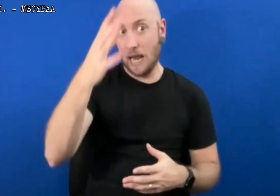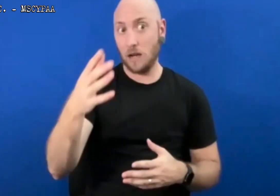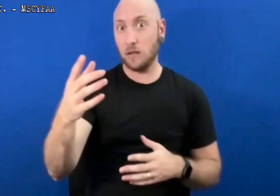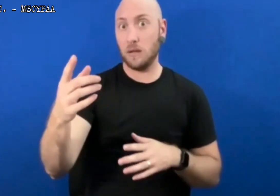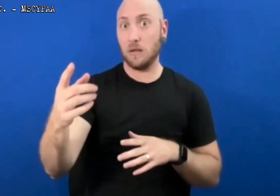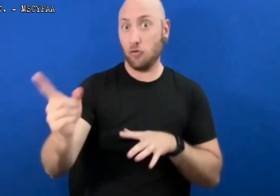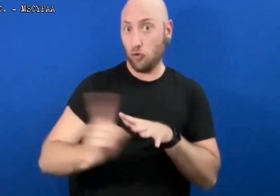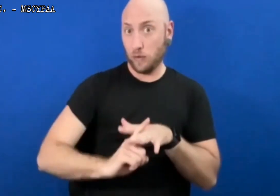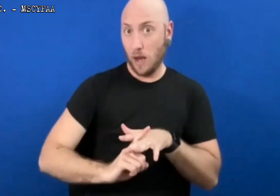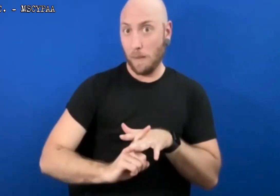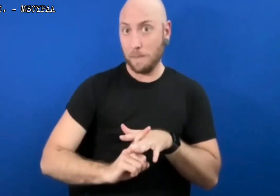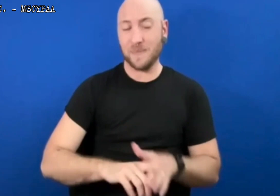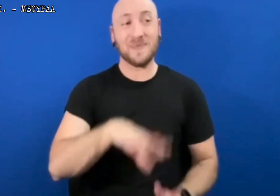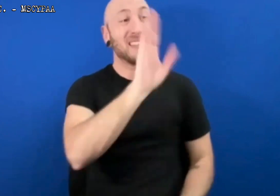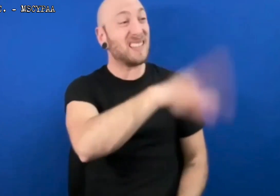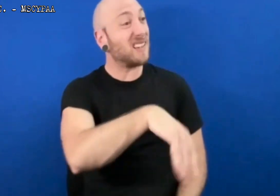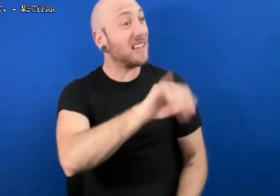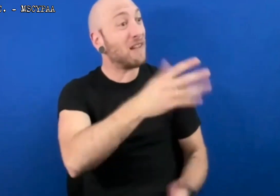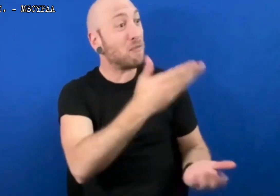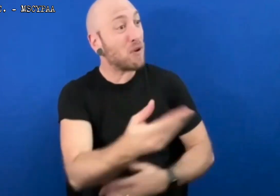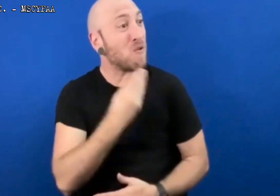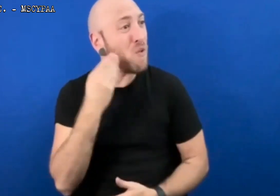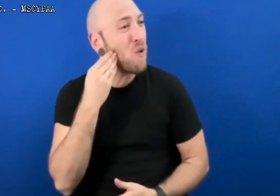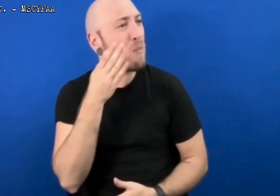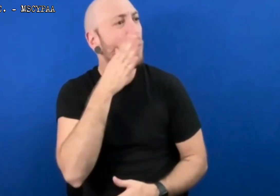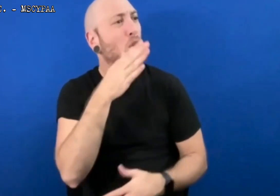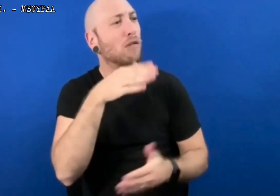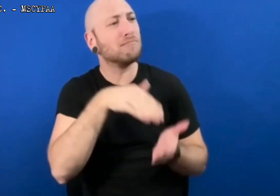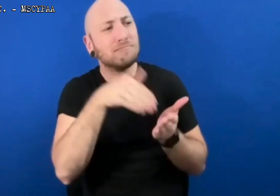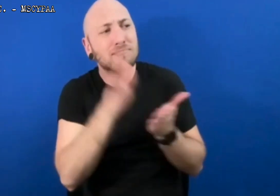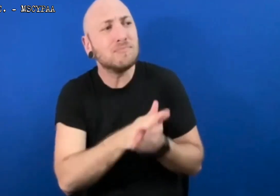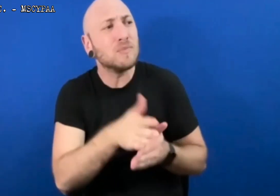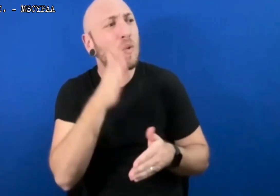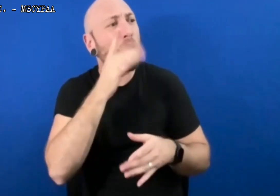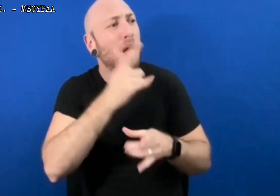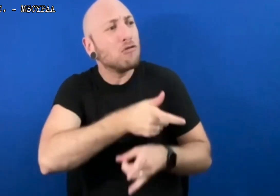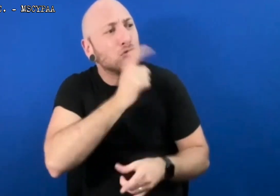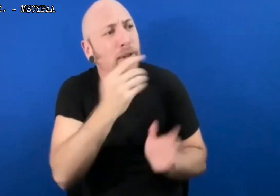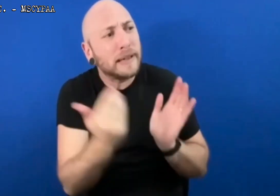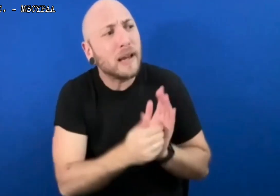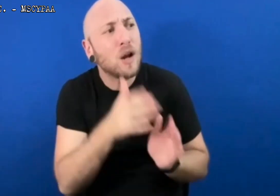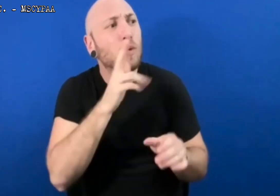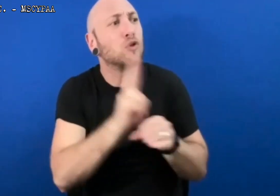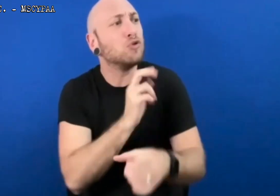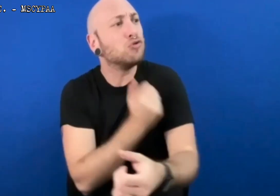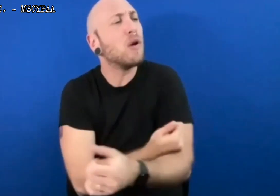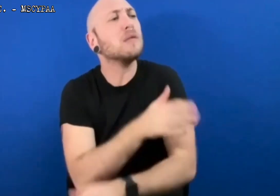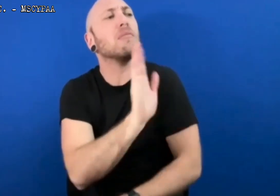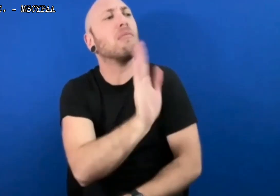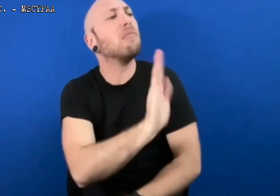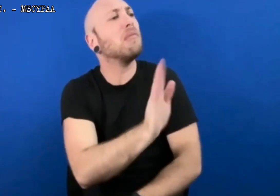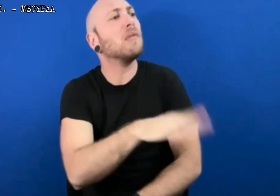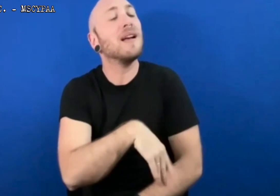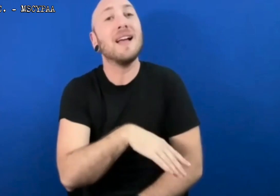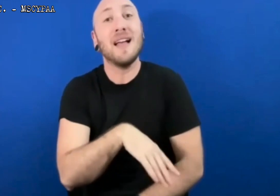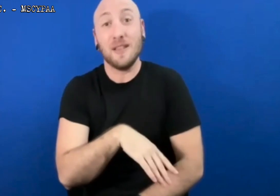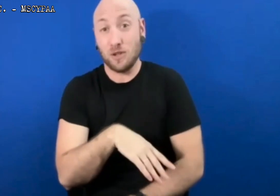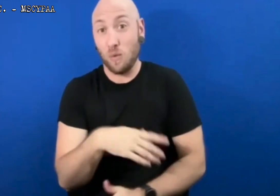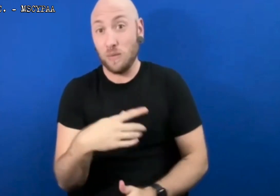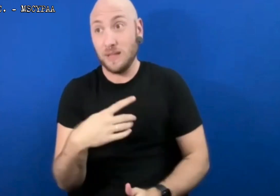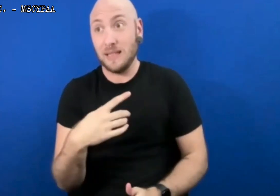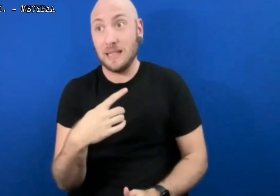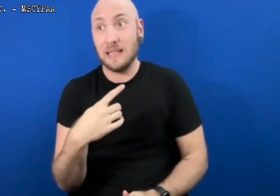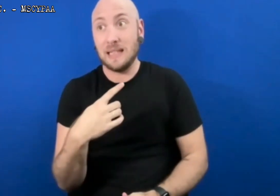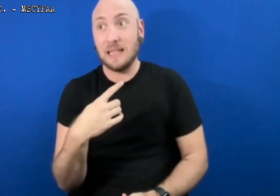He was like, if I bring you home, you're gonna use, you're gonna drink, you're not gonna go to treatment. So he let me smoke a cigarette in